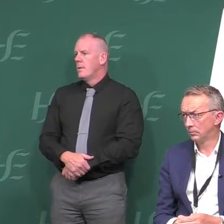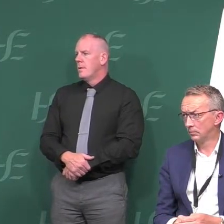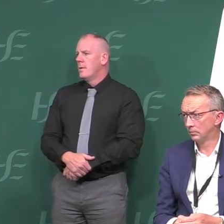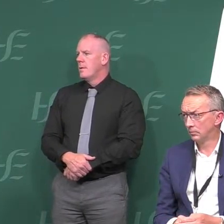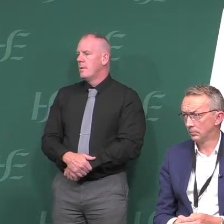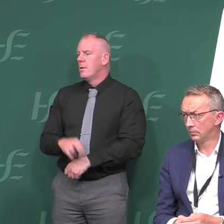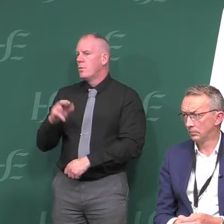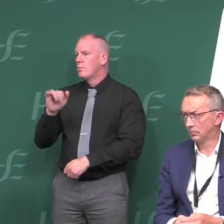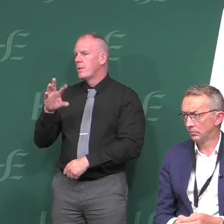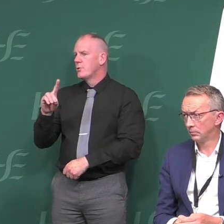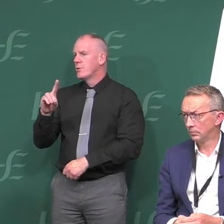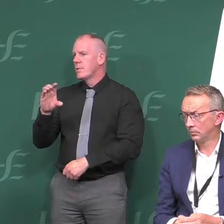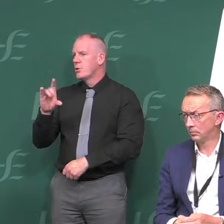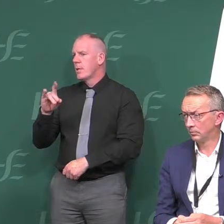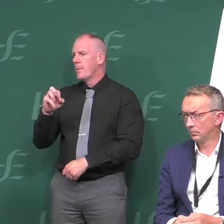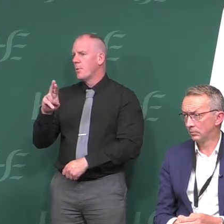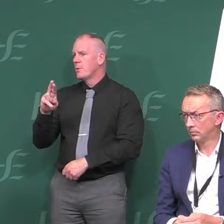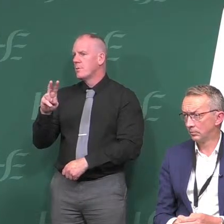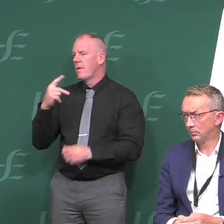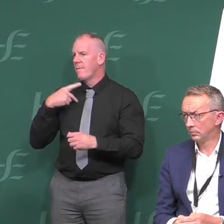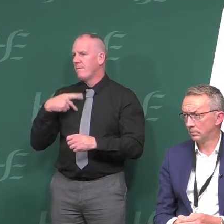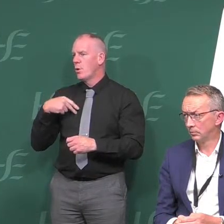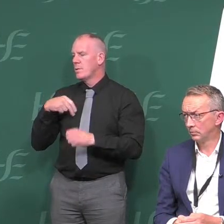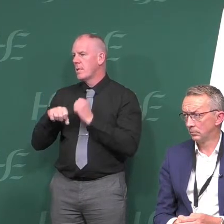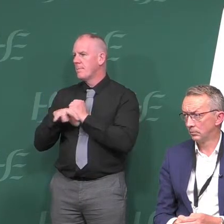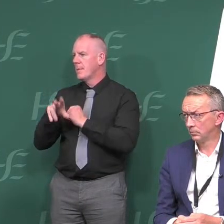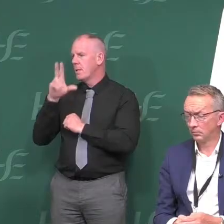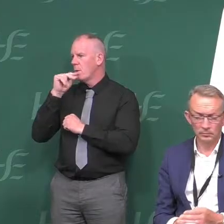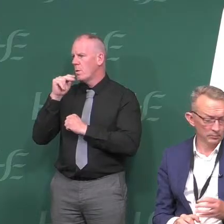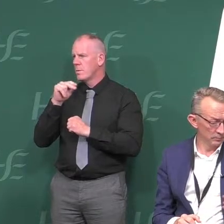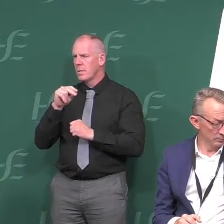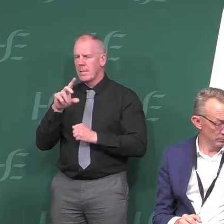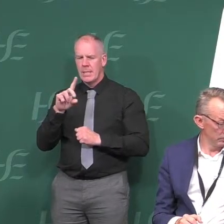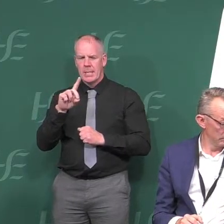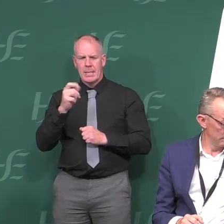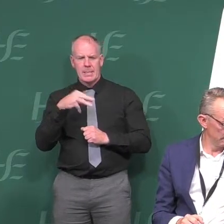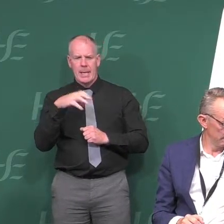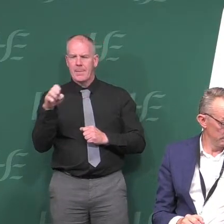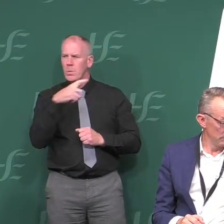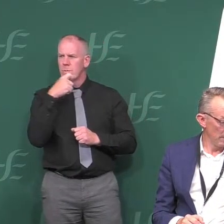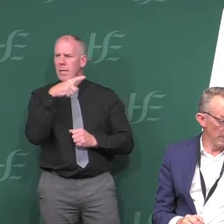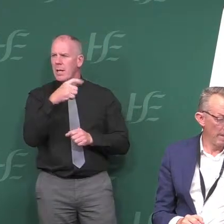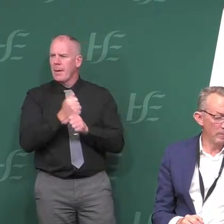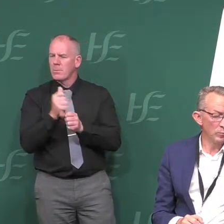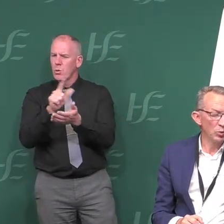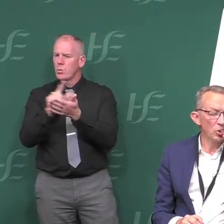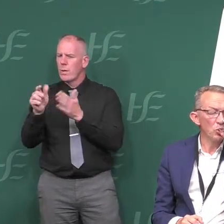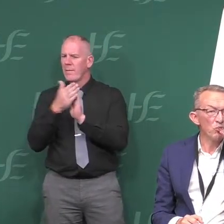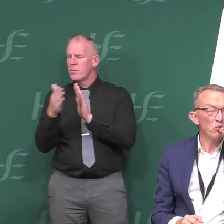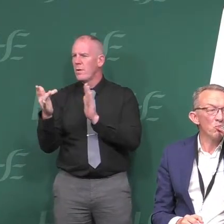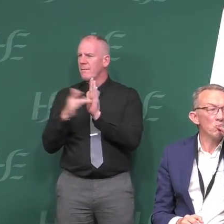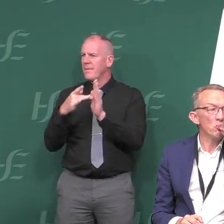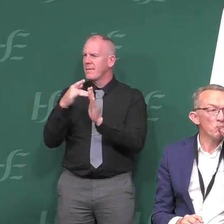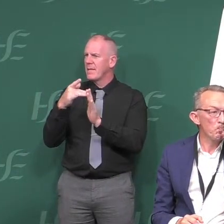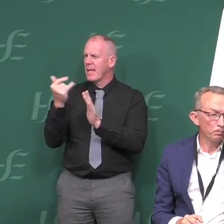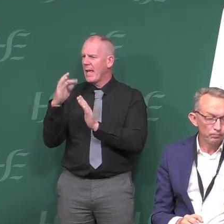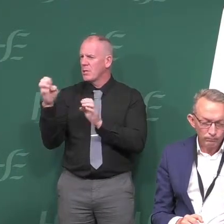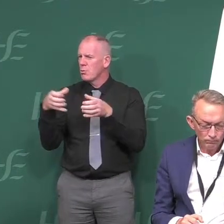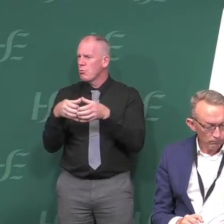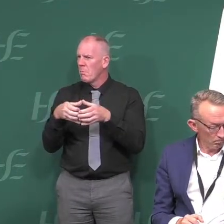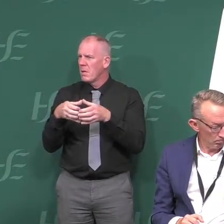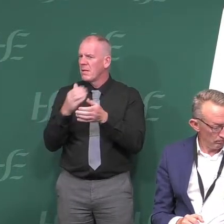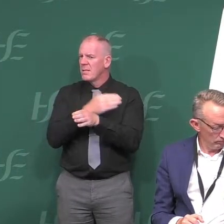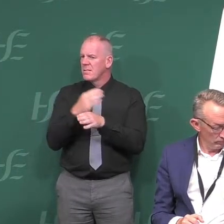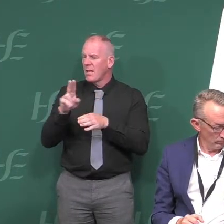Hey, Richard Chambers from Virgin Media News. Damien, I just note what you said there about the 12 to 15-year-olds. You said this would get underway in the next couple of weeks.